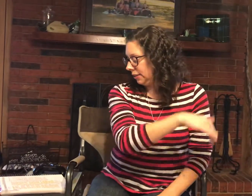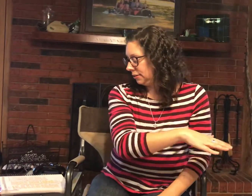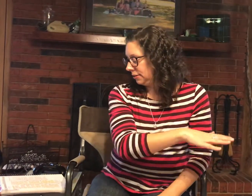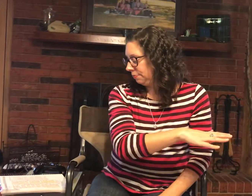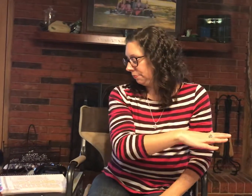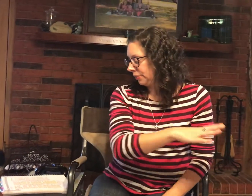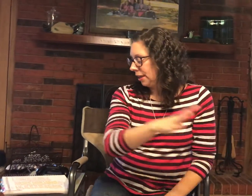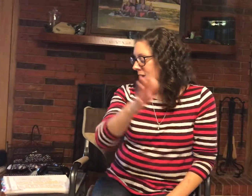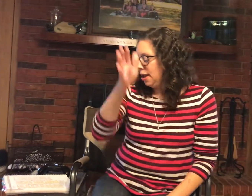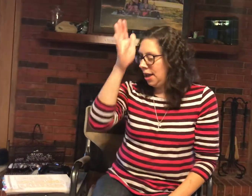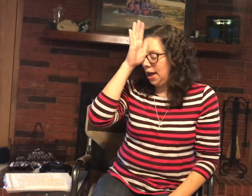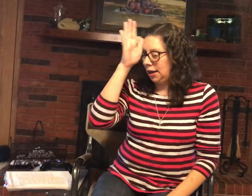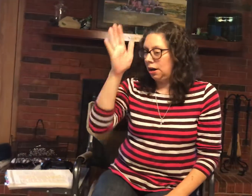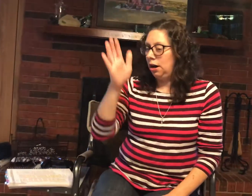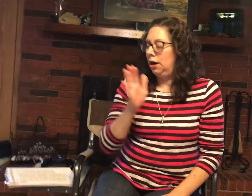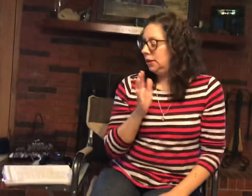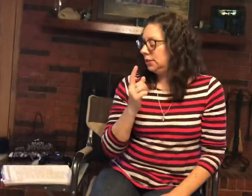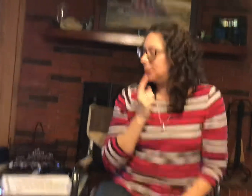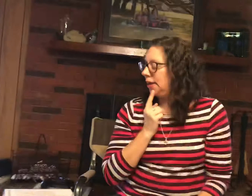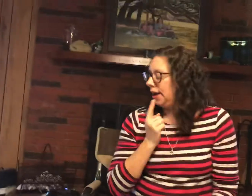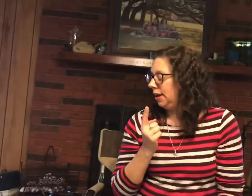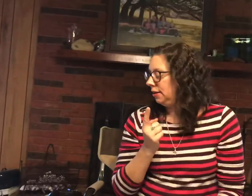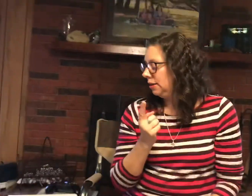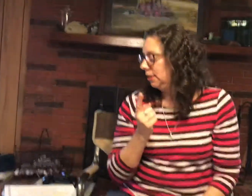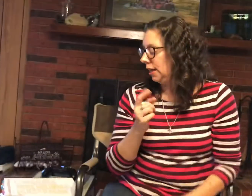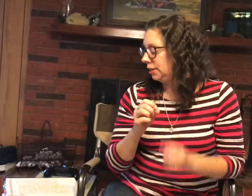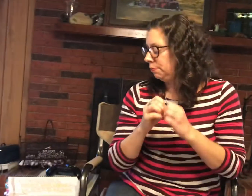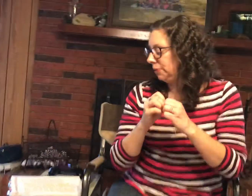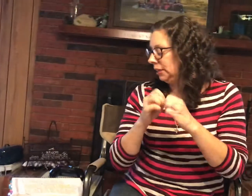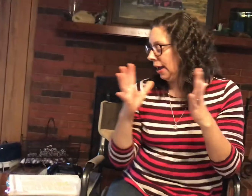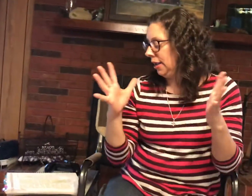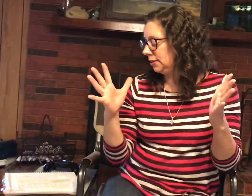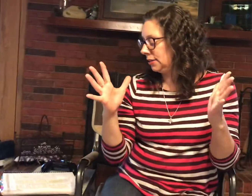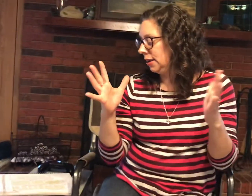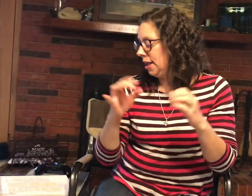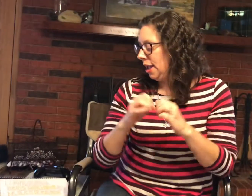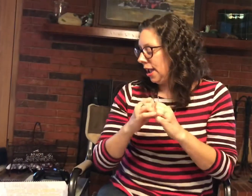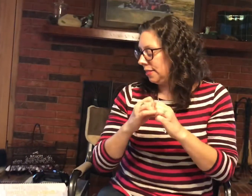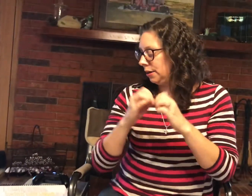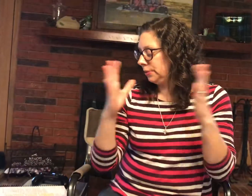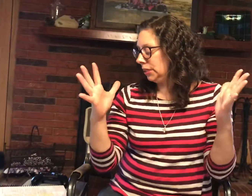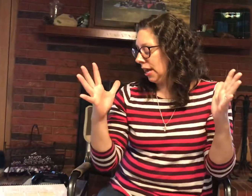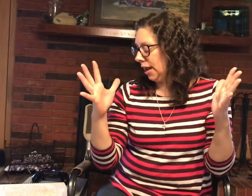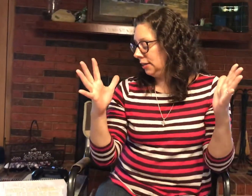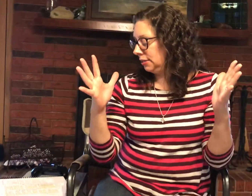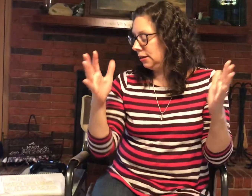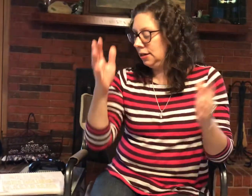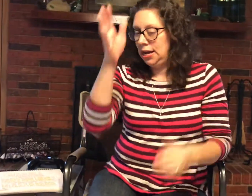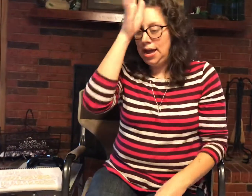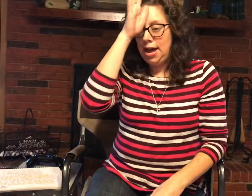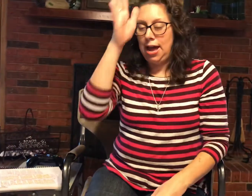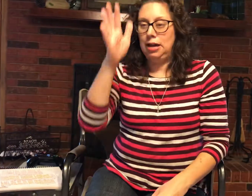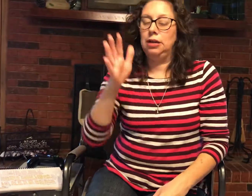this. And God said, "Let there be light." And there was light. And